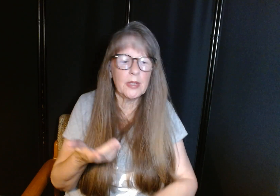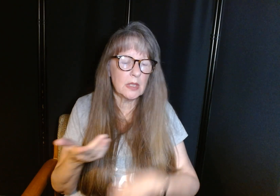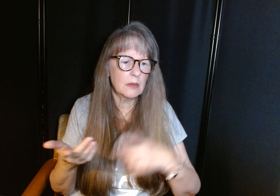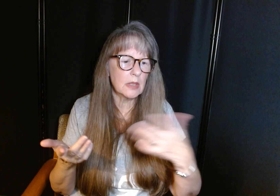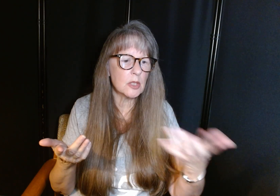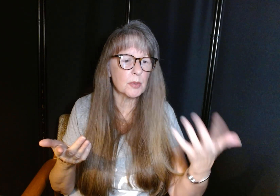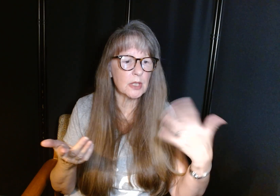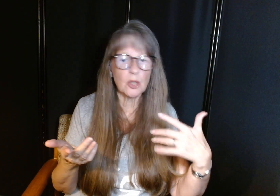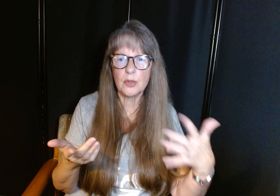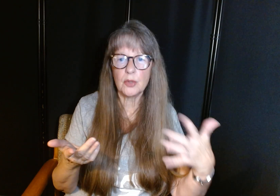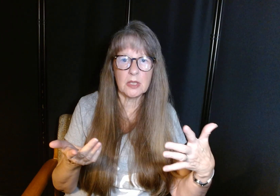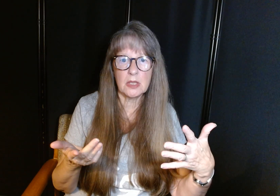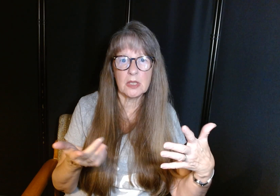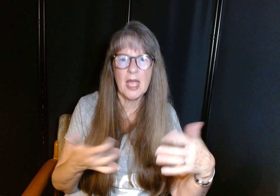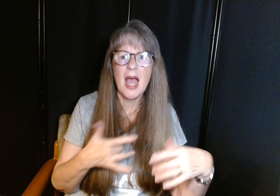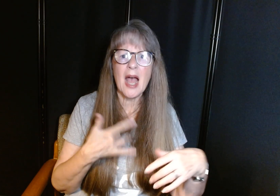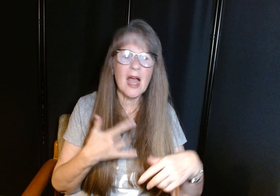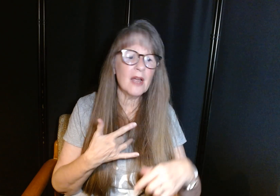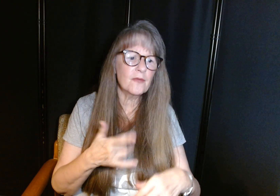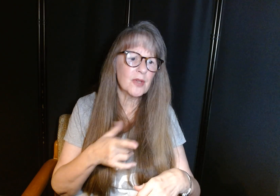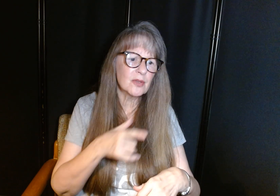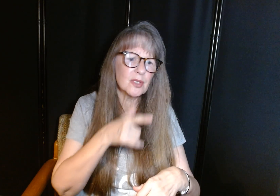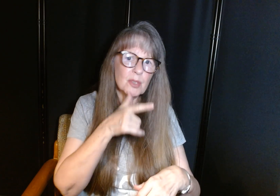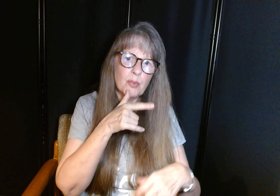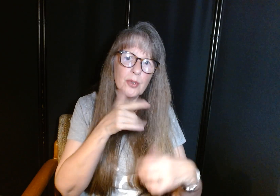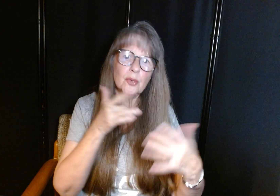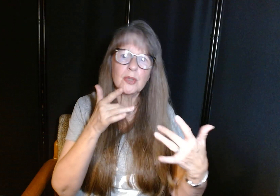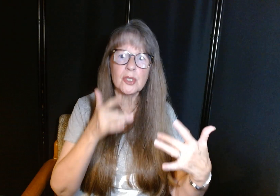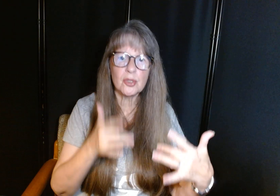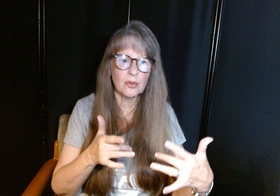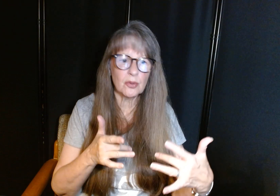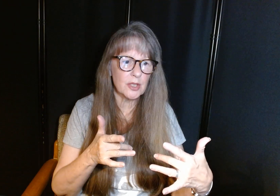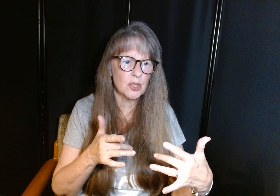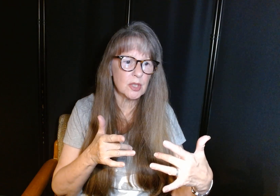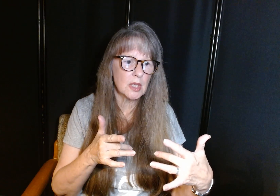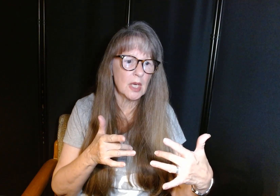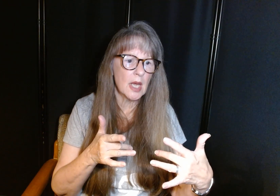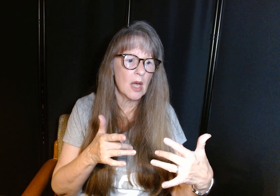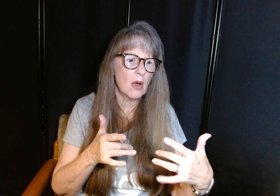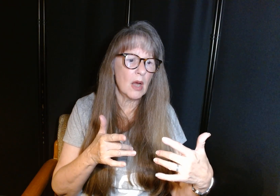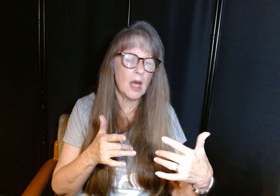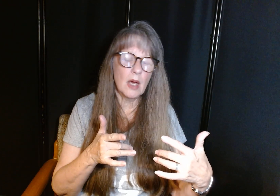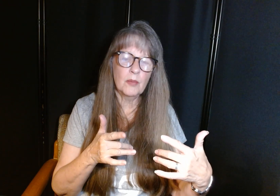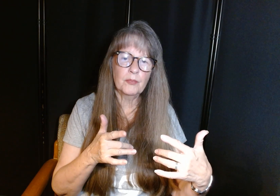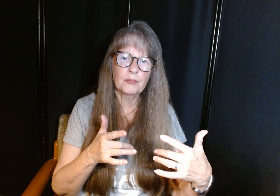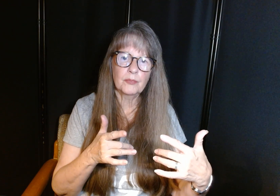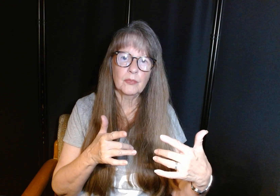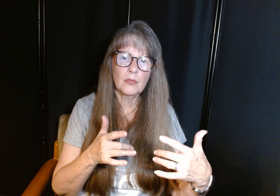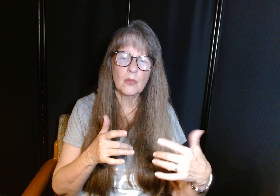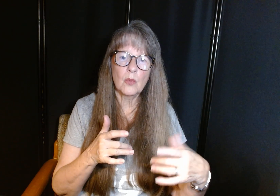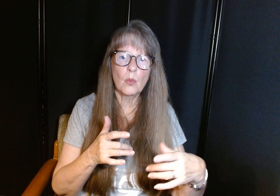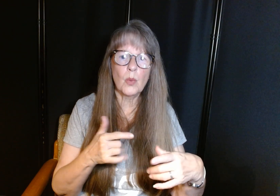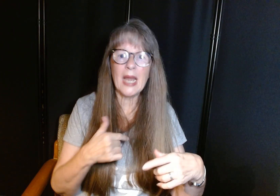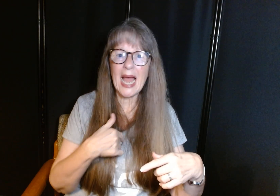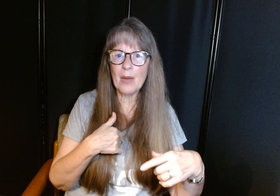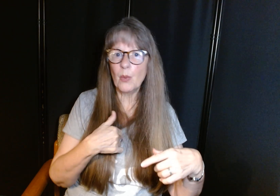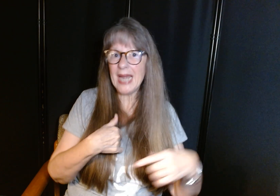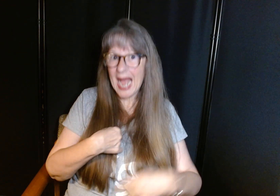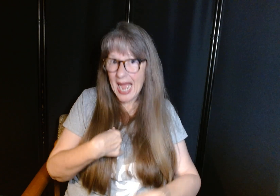in this particular sentence. I feel disappointed or discouraged um, when